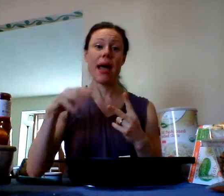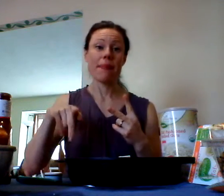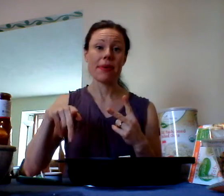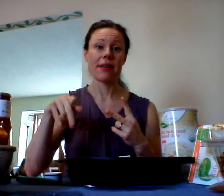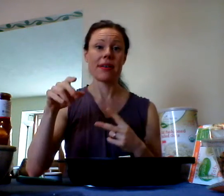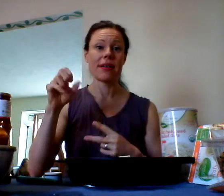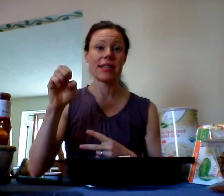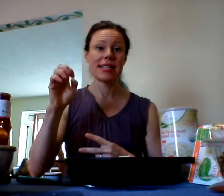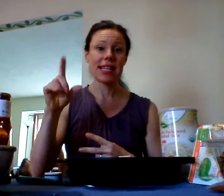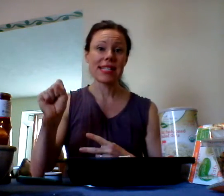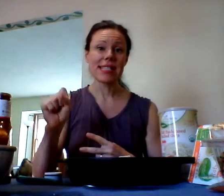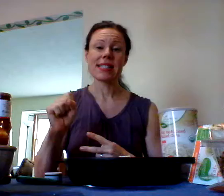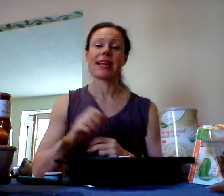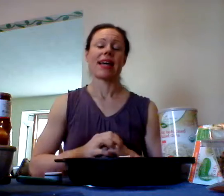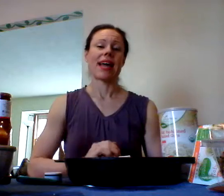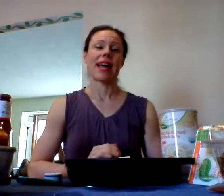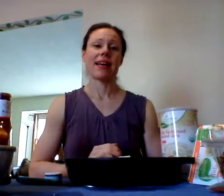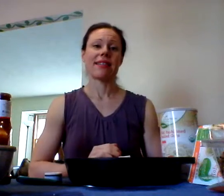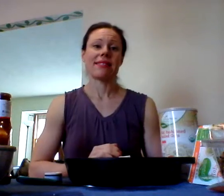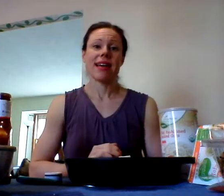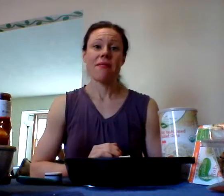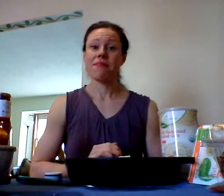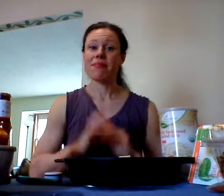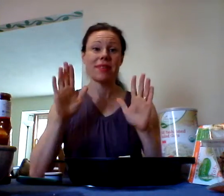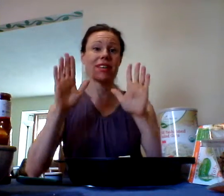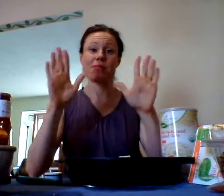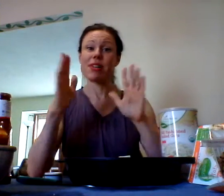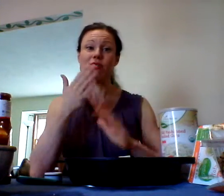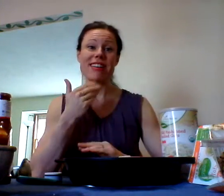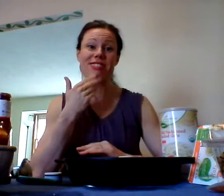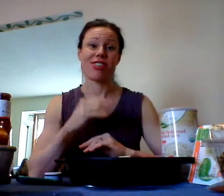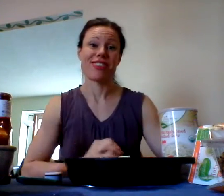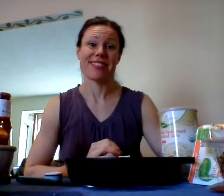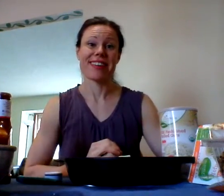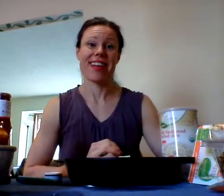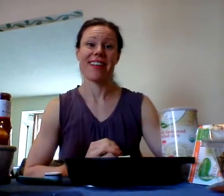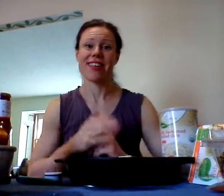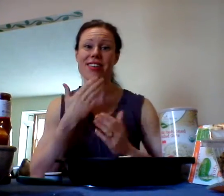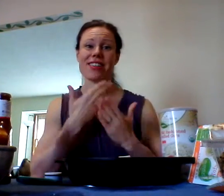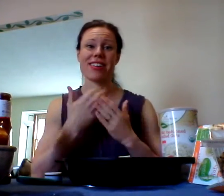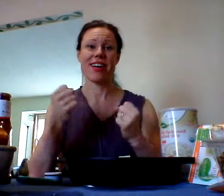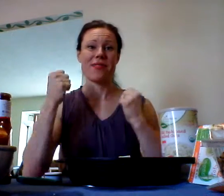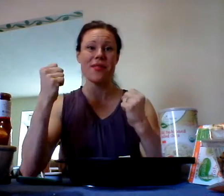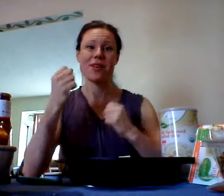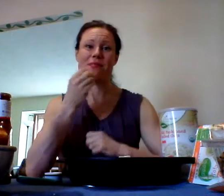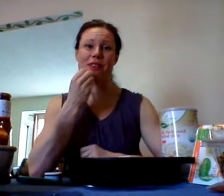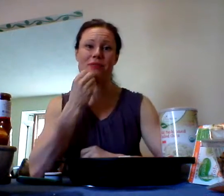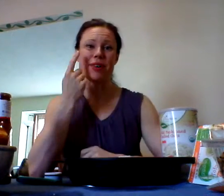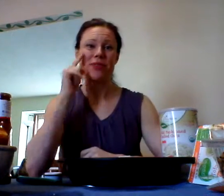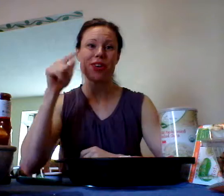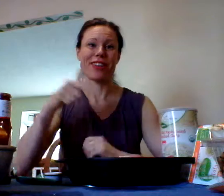hemp seeds, and it'll be a great dessert and a good powerful meal for you